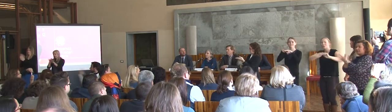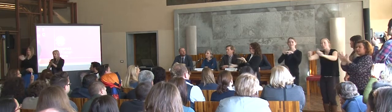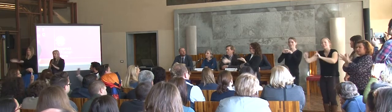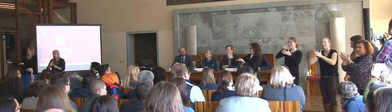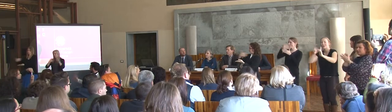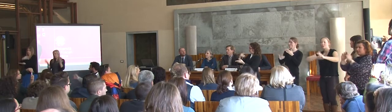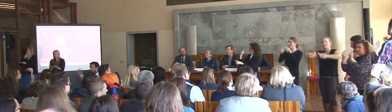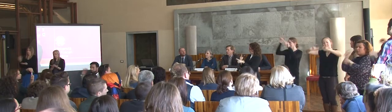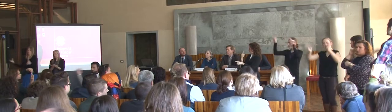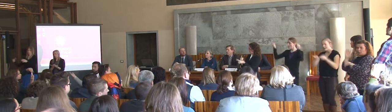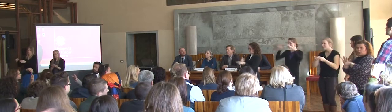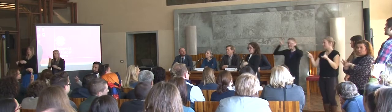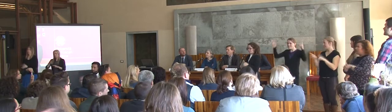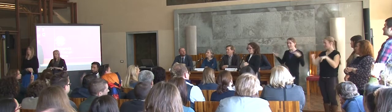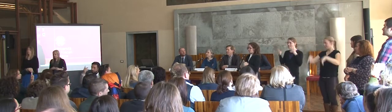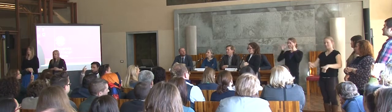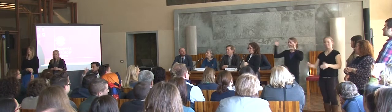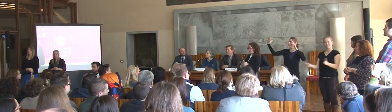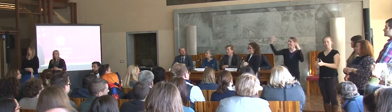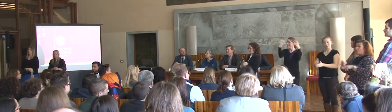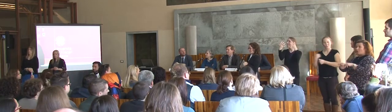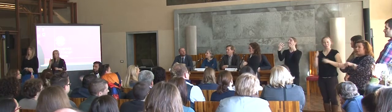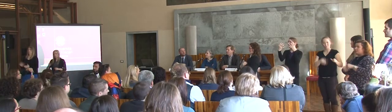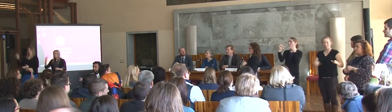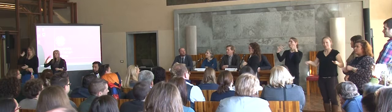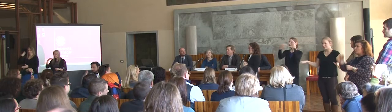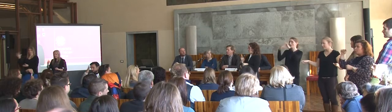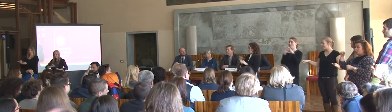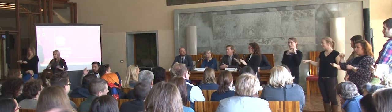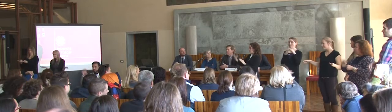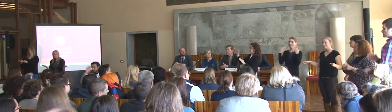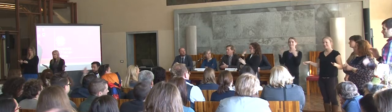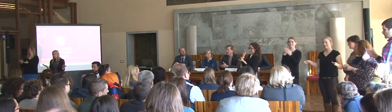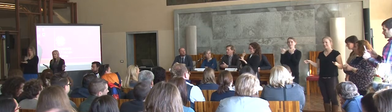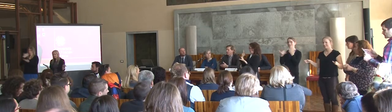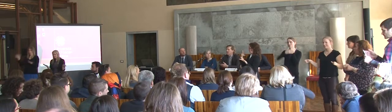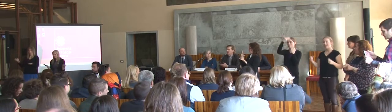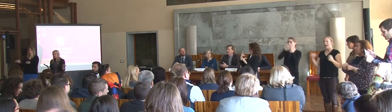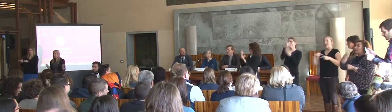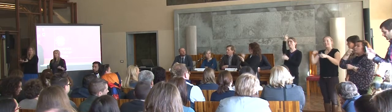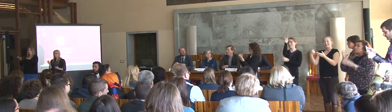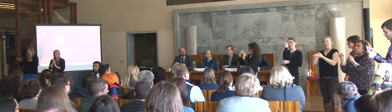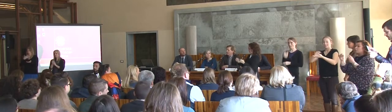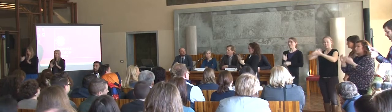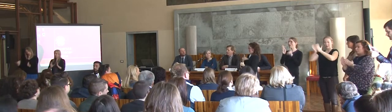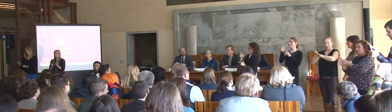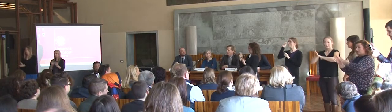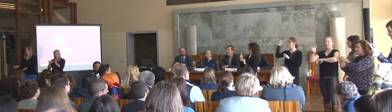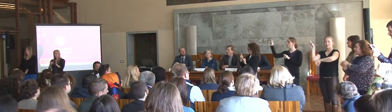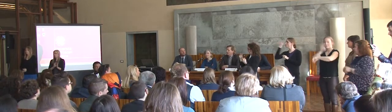world. It really didn't exist in this big way as it does now.